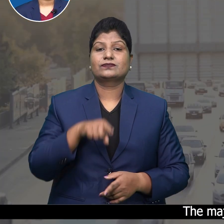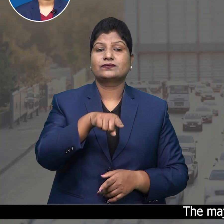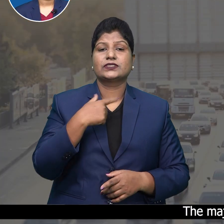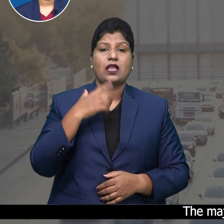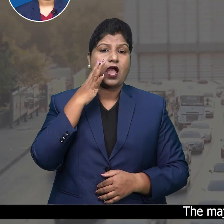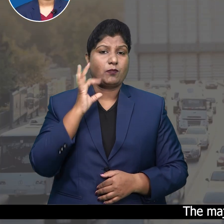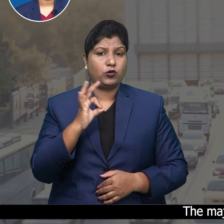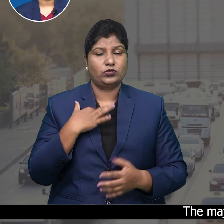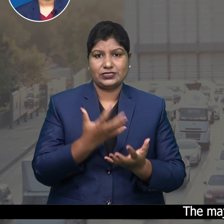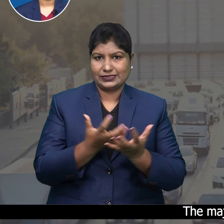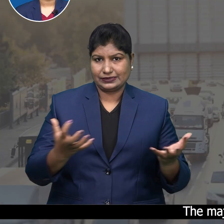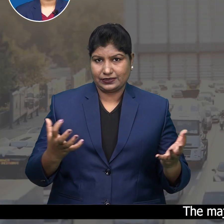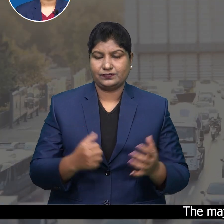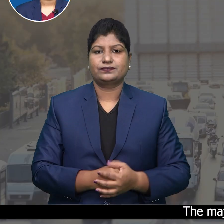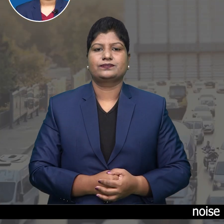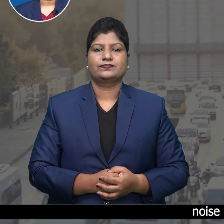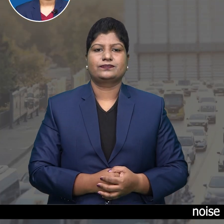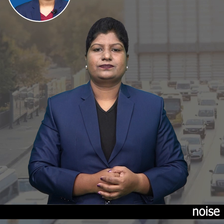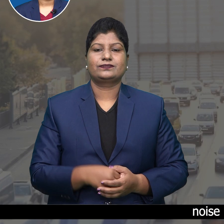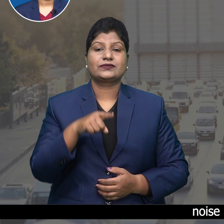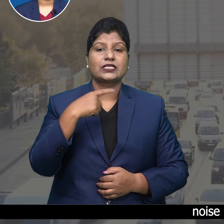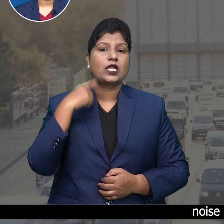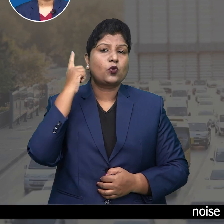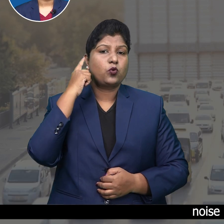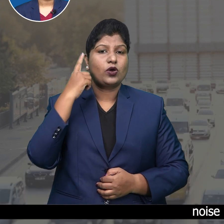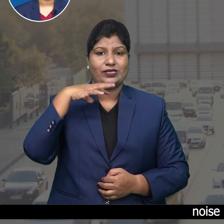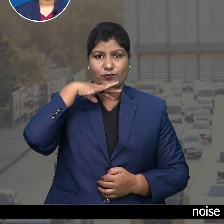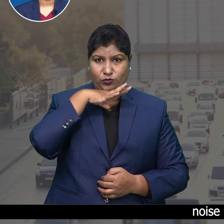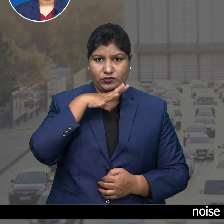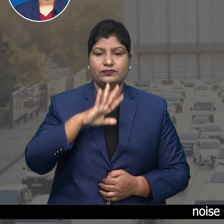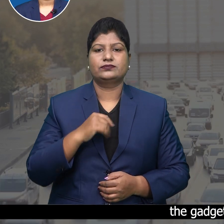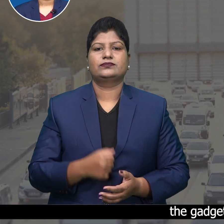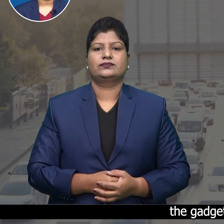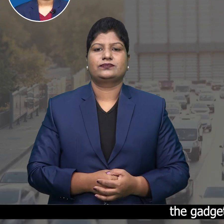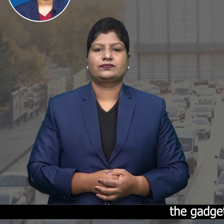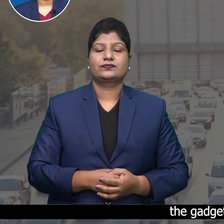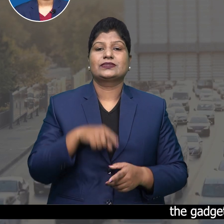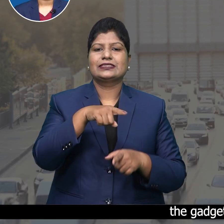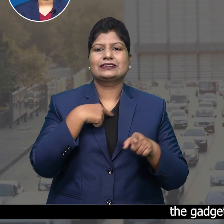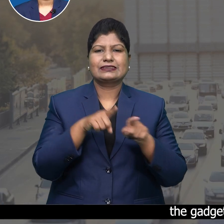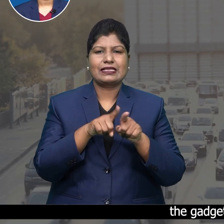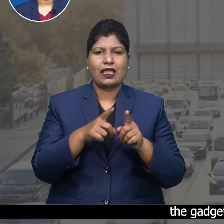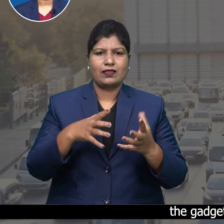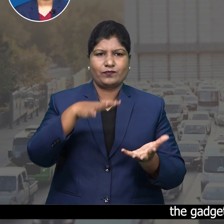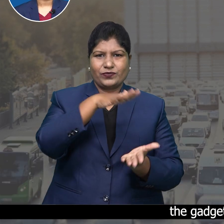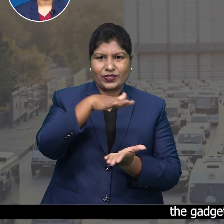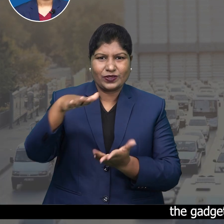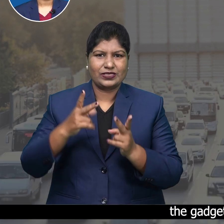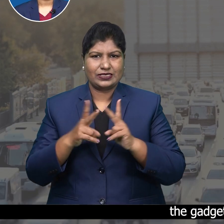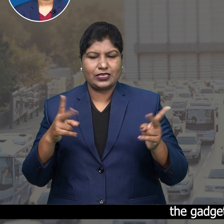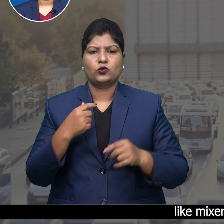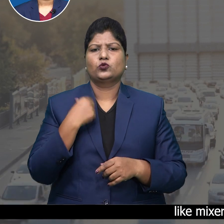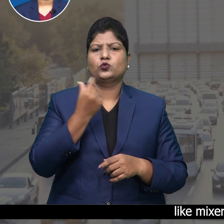The major sources of noise pollution are the gadgets used at